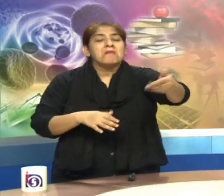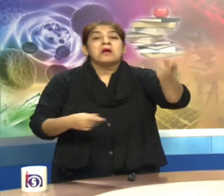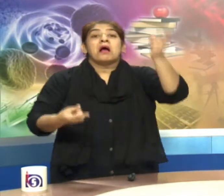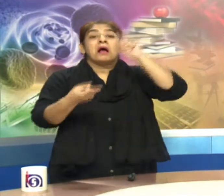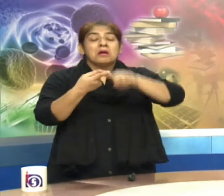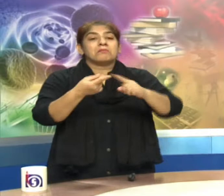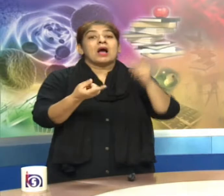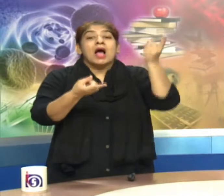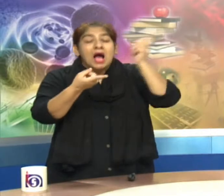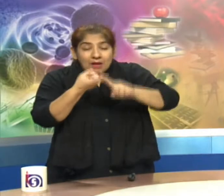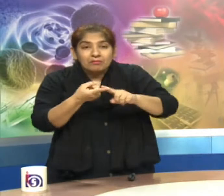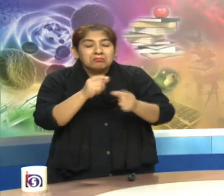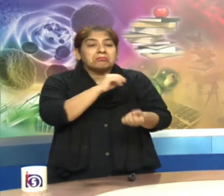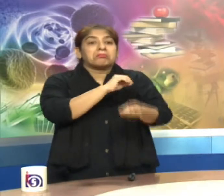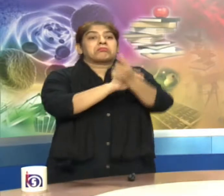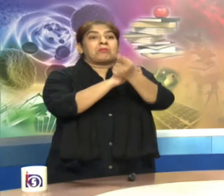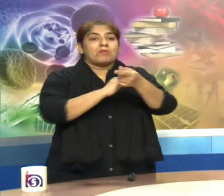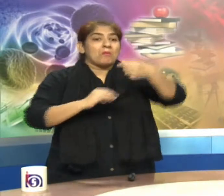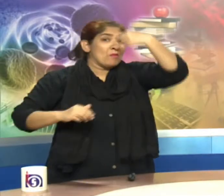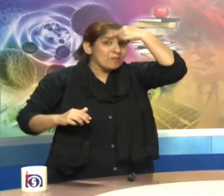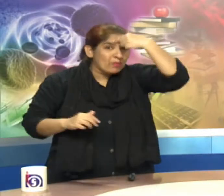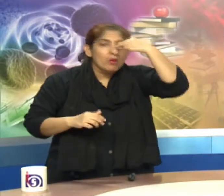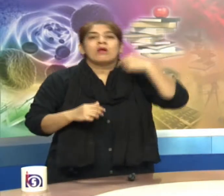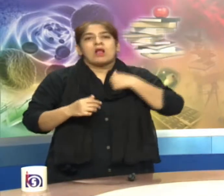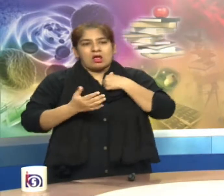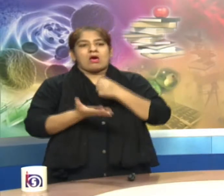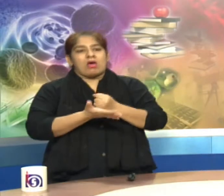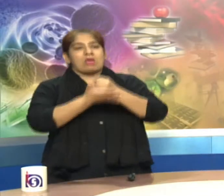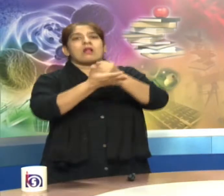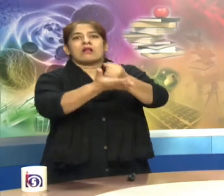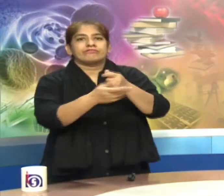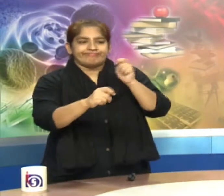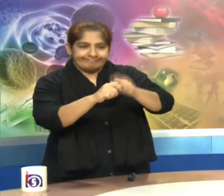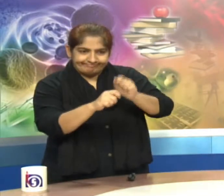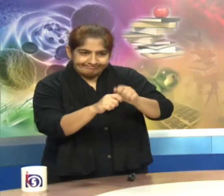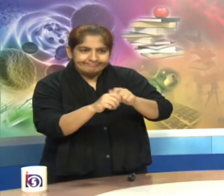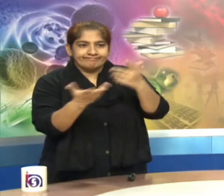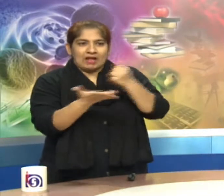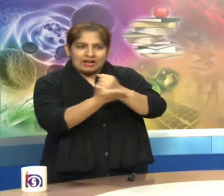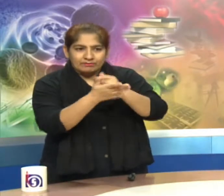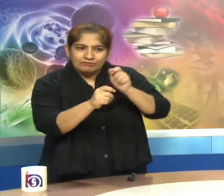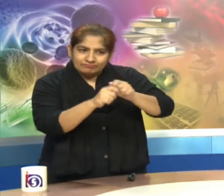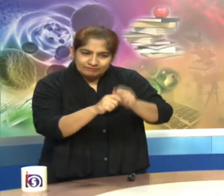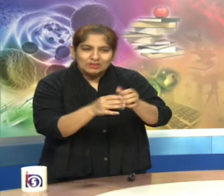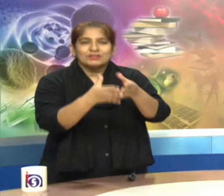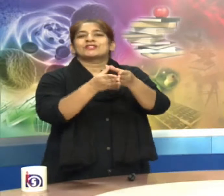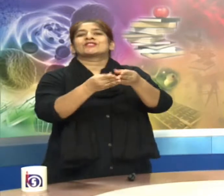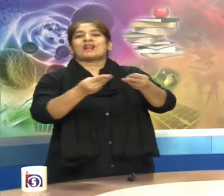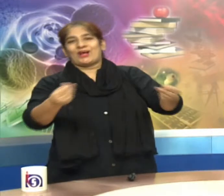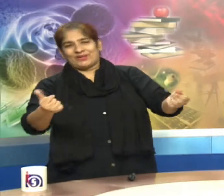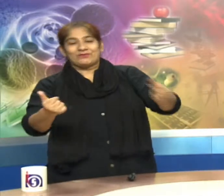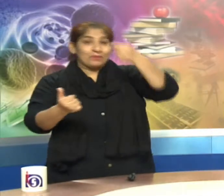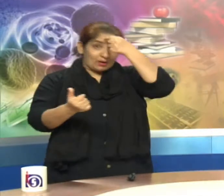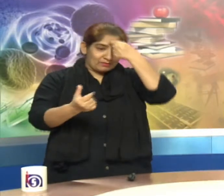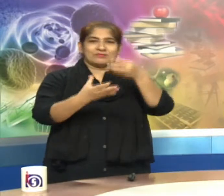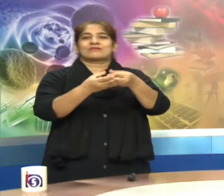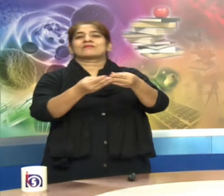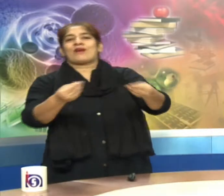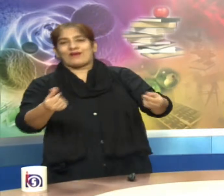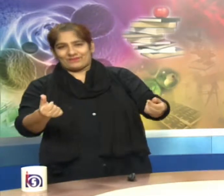because when some item is sold and in future if the customer faces any difficulty,